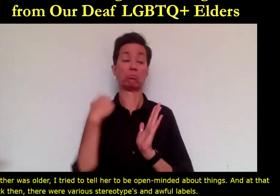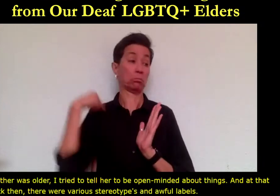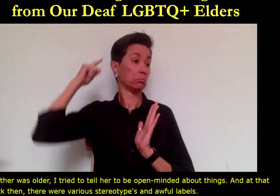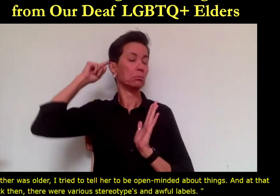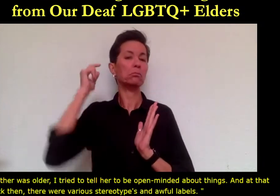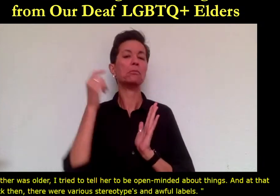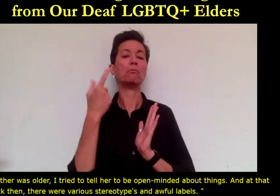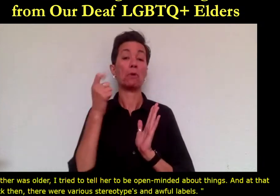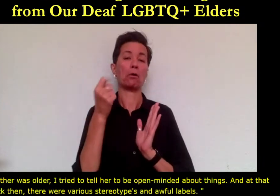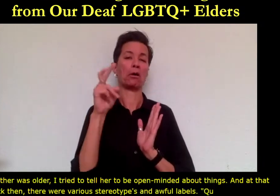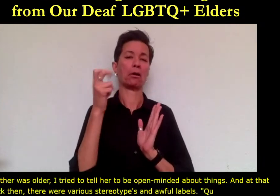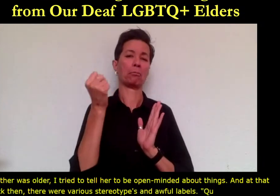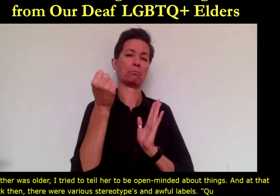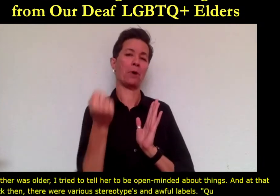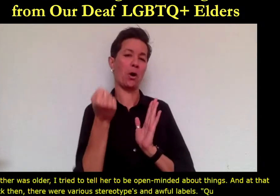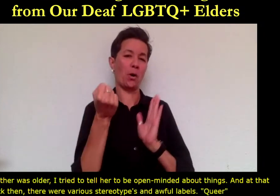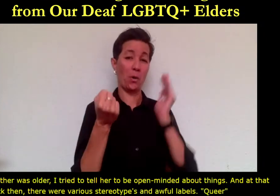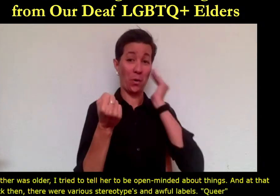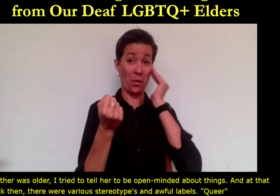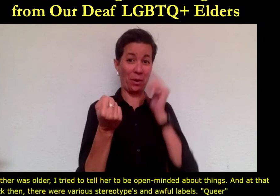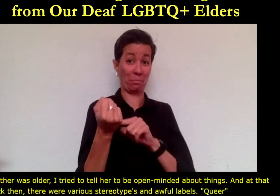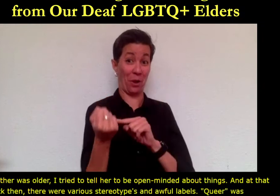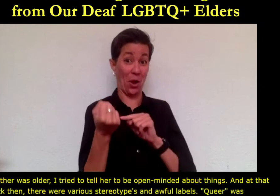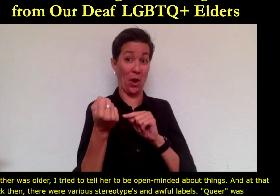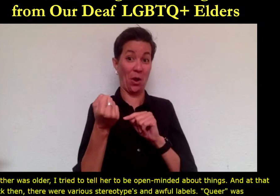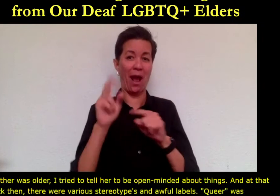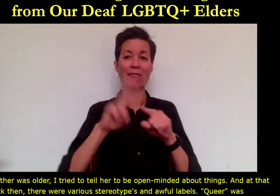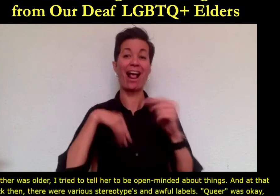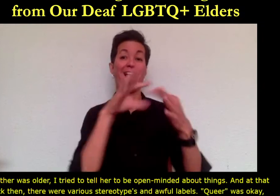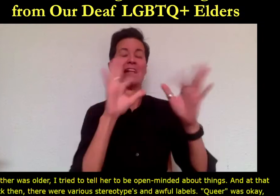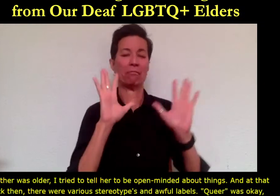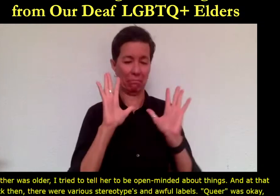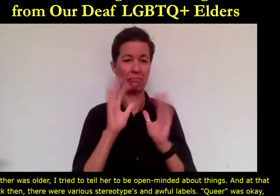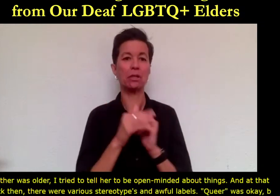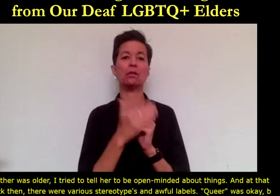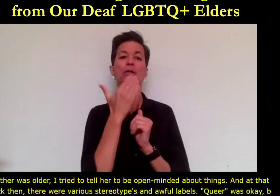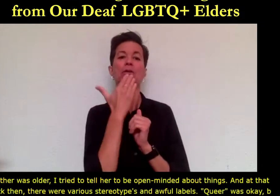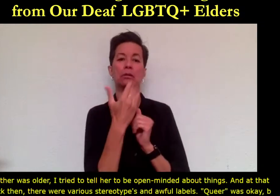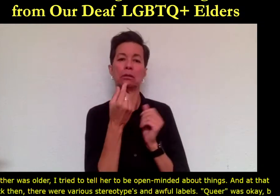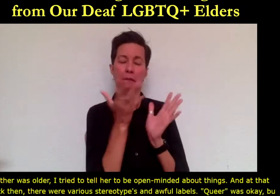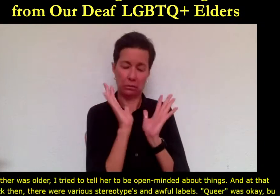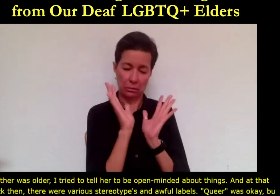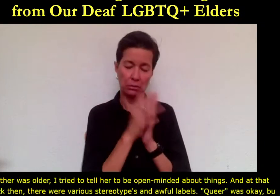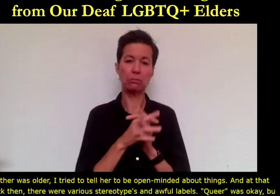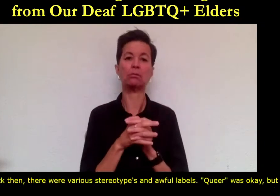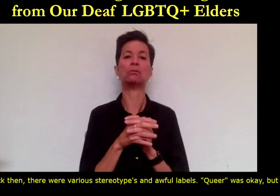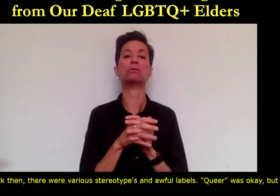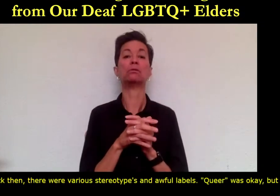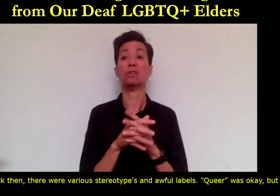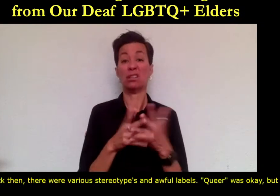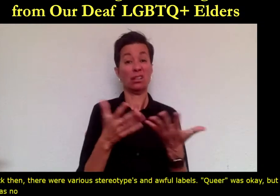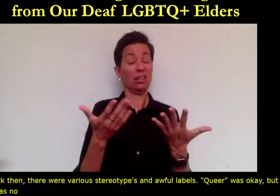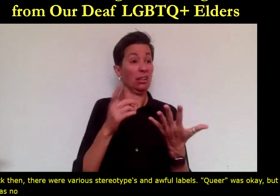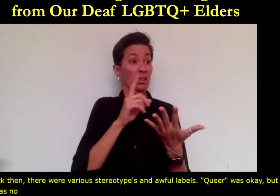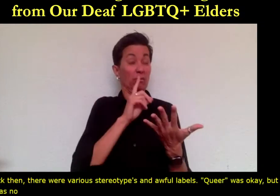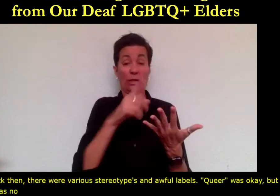knew uh so i tried to remember all those things and i kind of held on to it you know um um